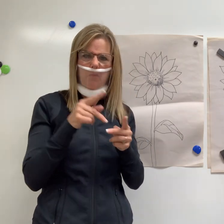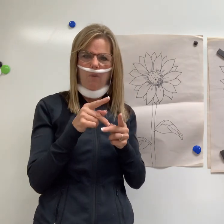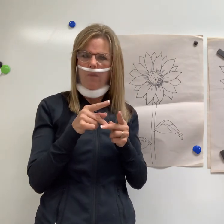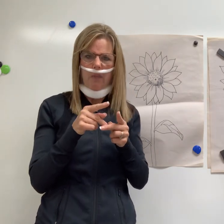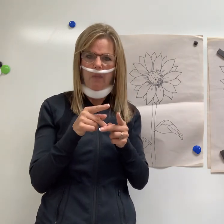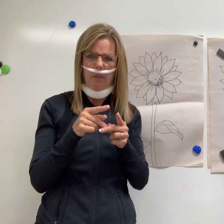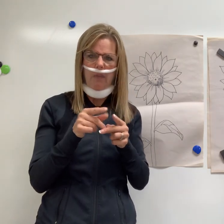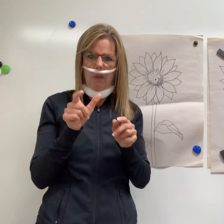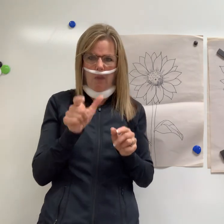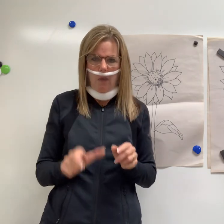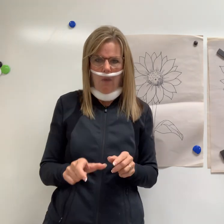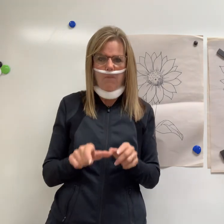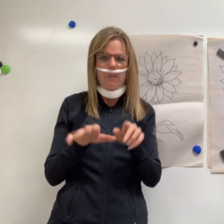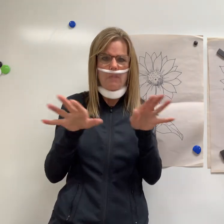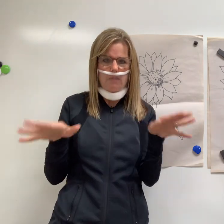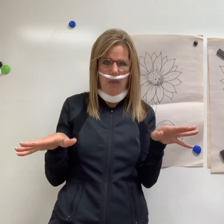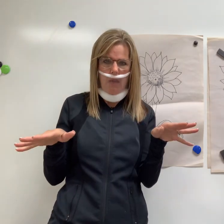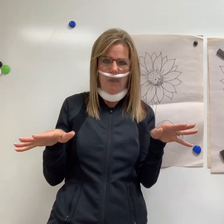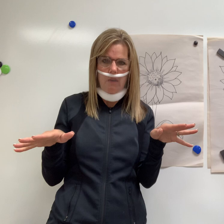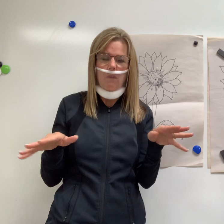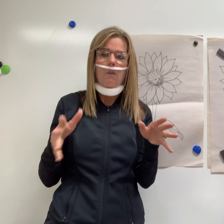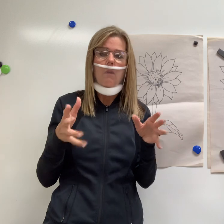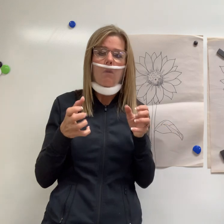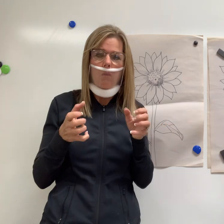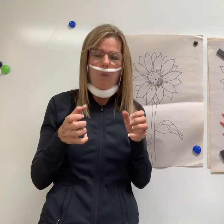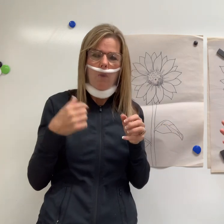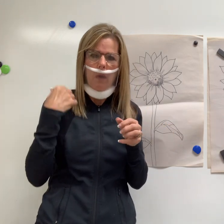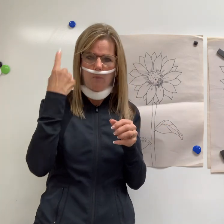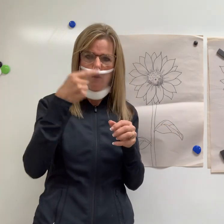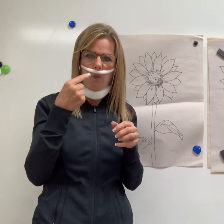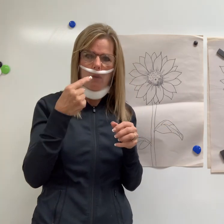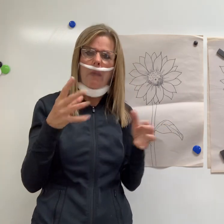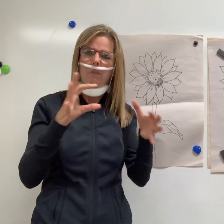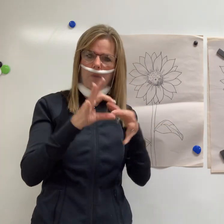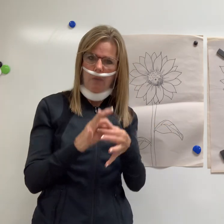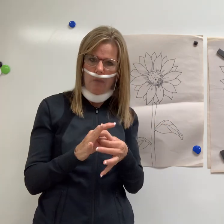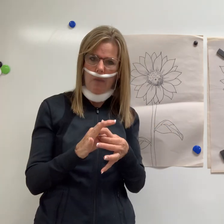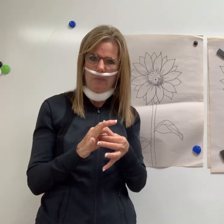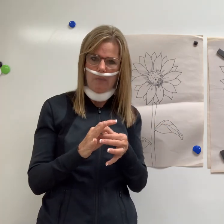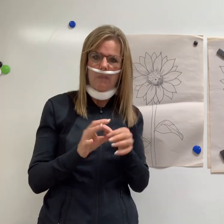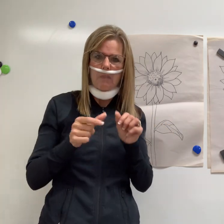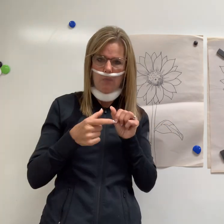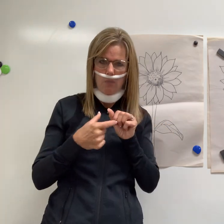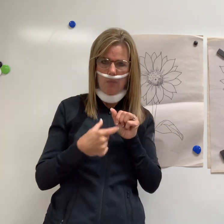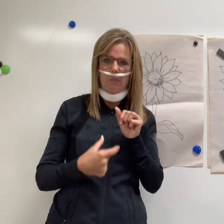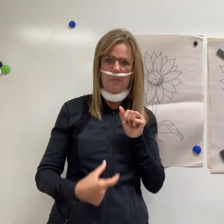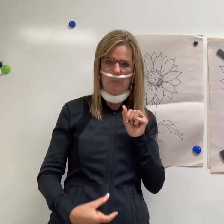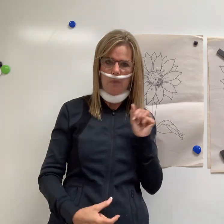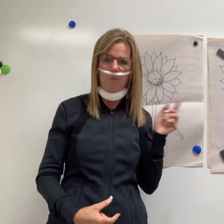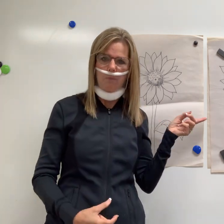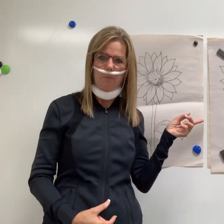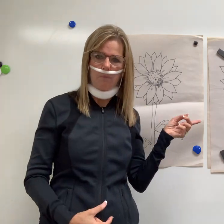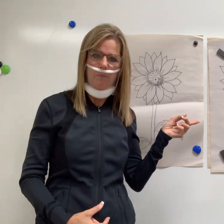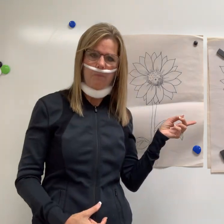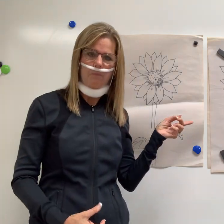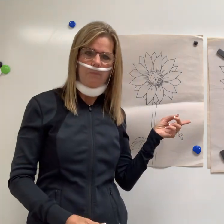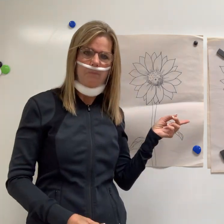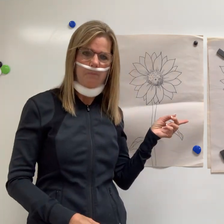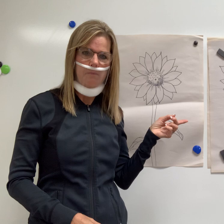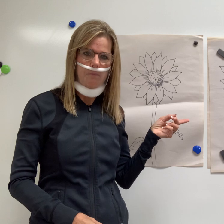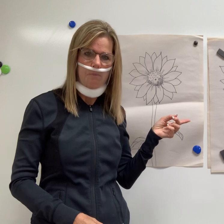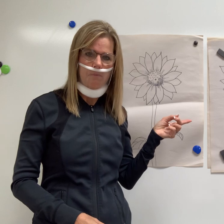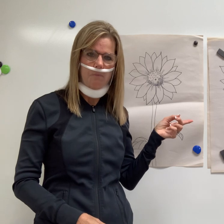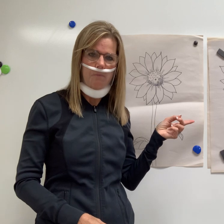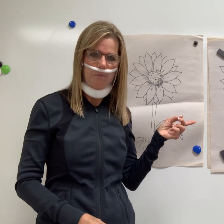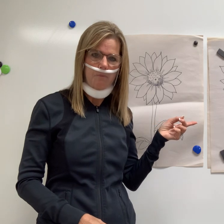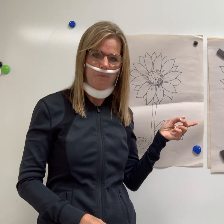We wanna kind of make them look like they're really stuck on the stem, they're growing from the stem. So to do that, on one side, I'm